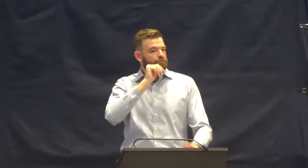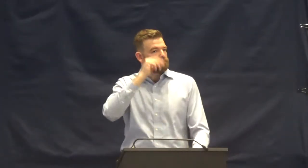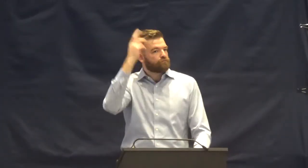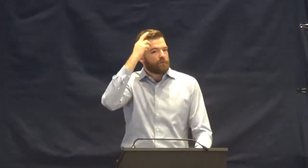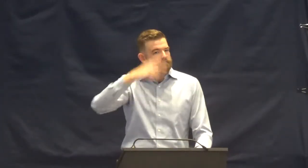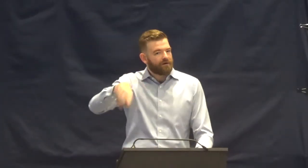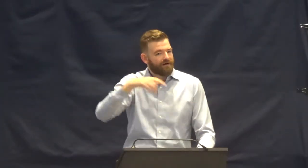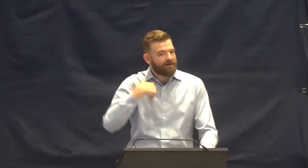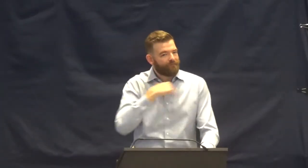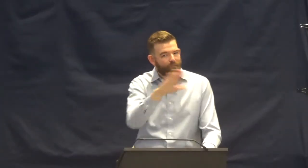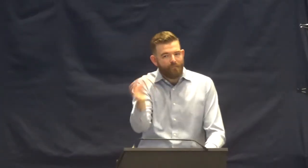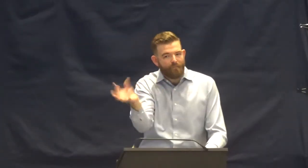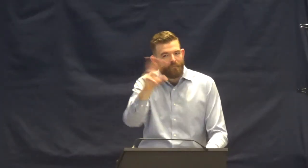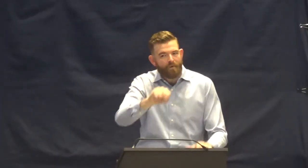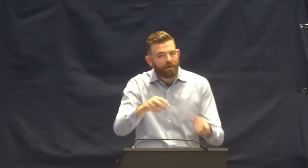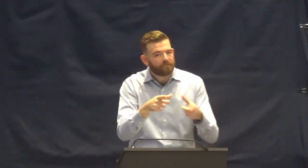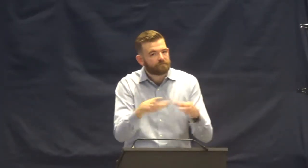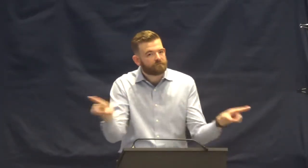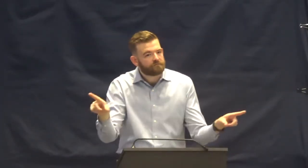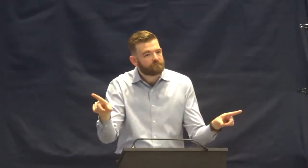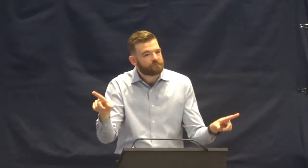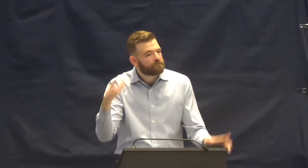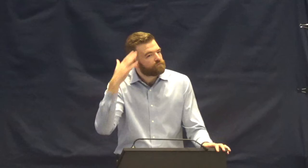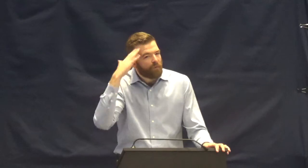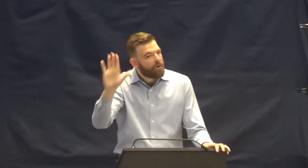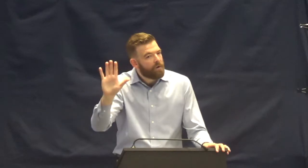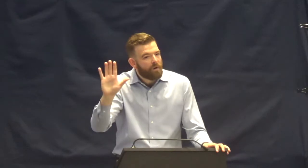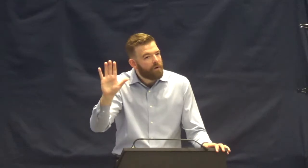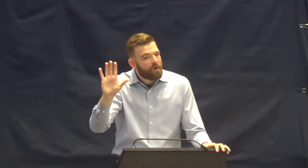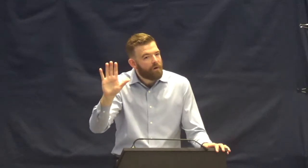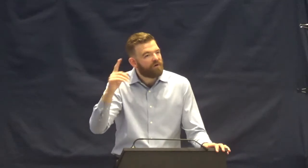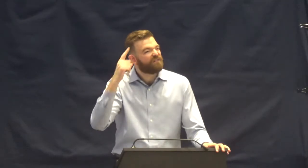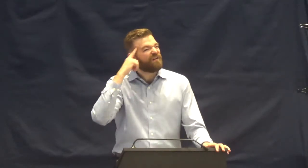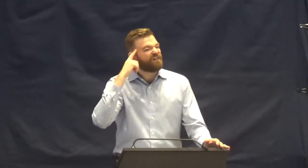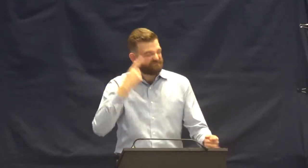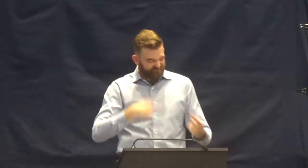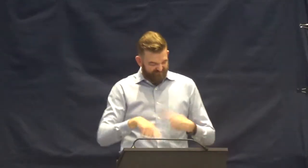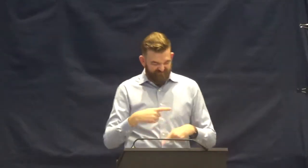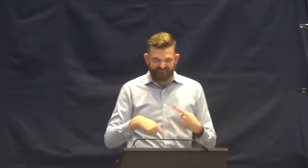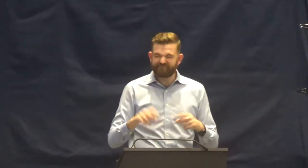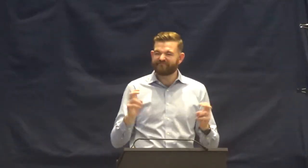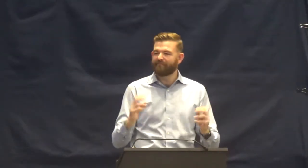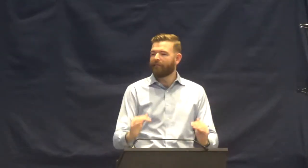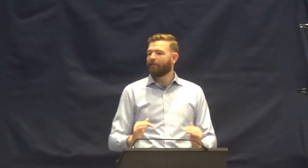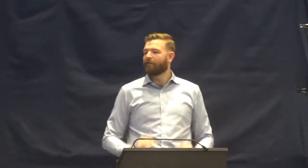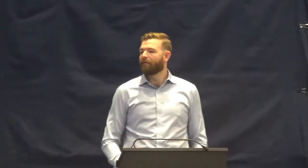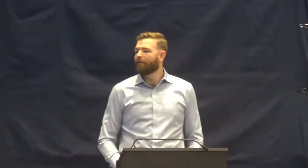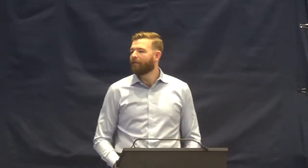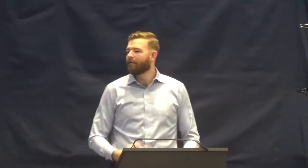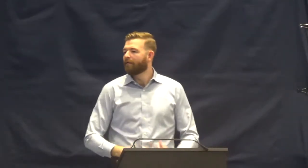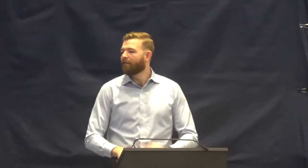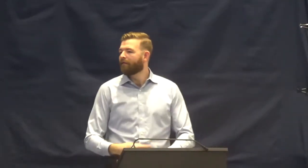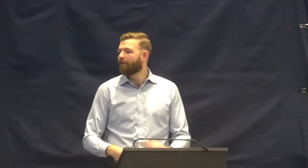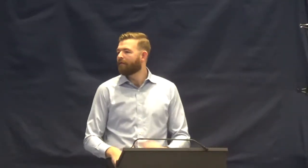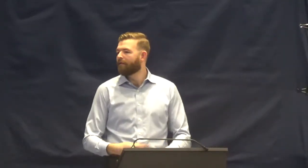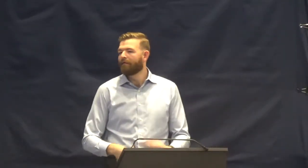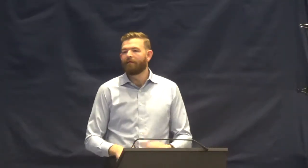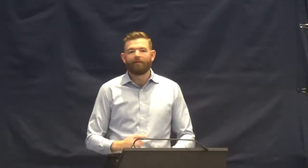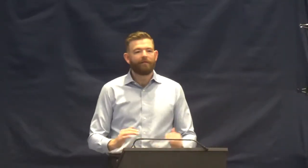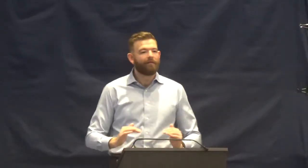many years, deaf people did not realize that they had their own language. They thought that sign was just broken